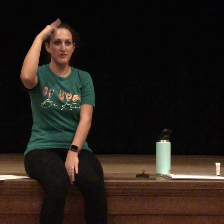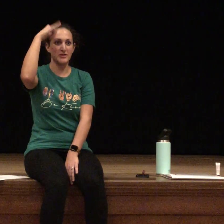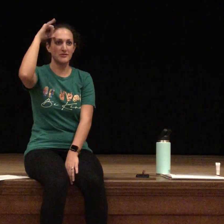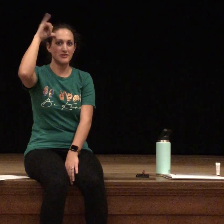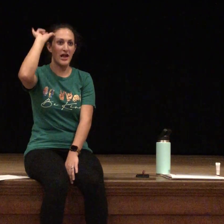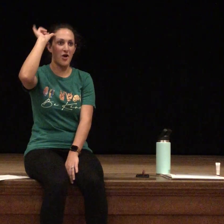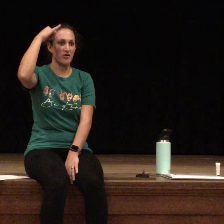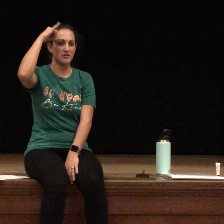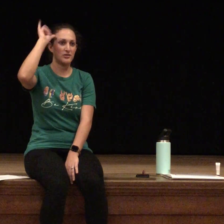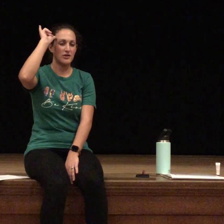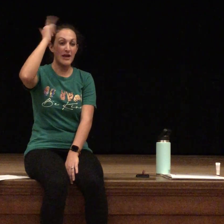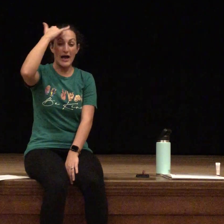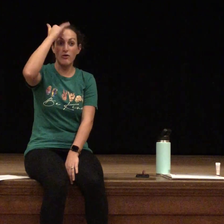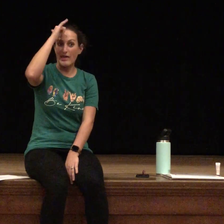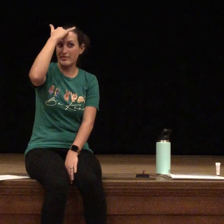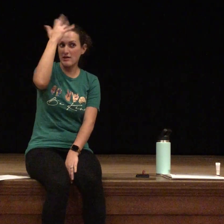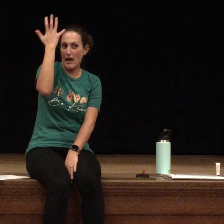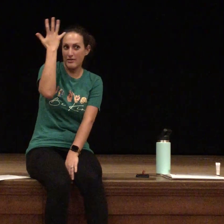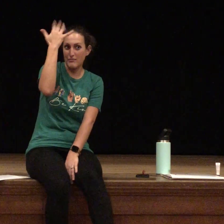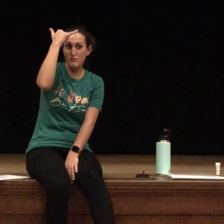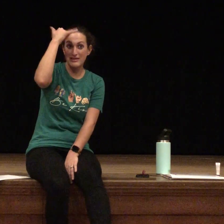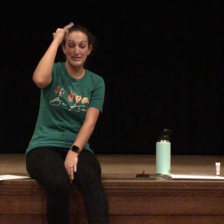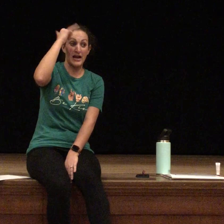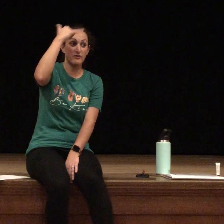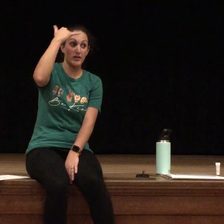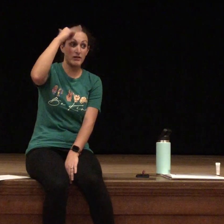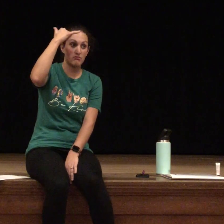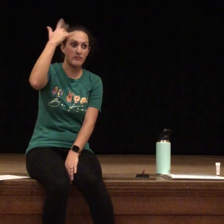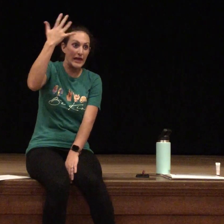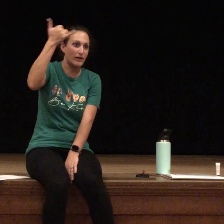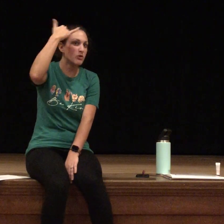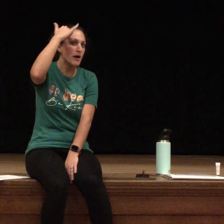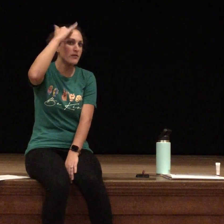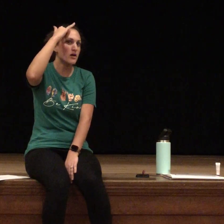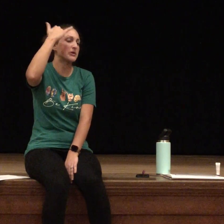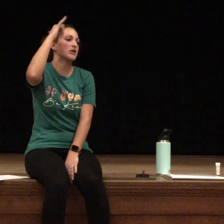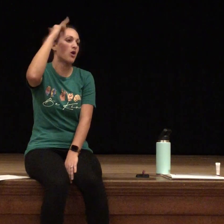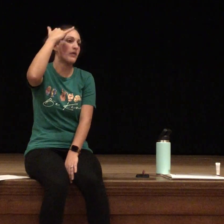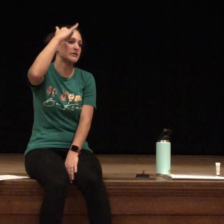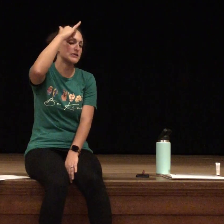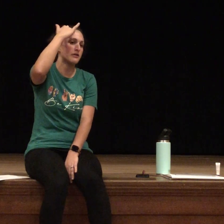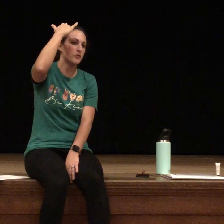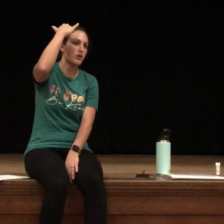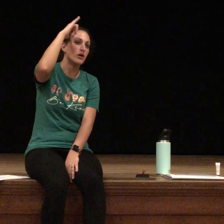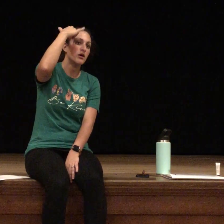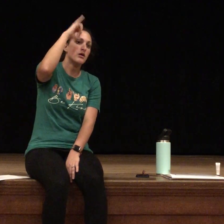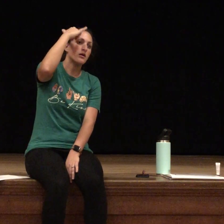Buffalo, cow. And I think that might be the sign for like the animal buffalo, but I know that's the sign for the